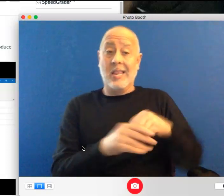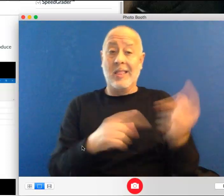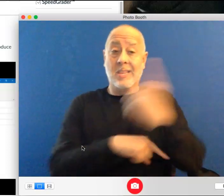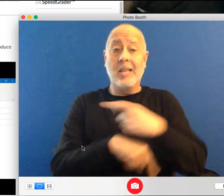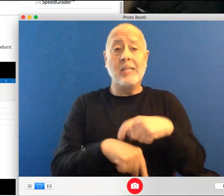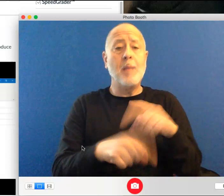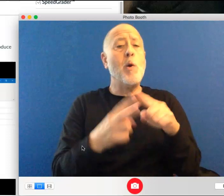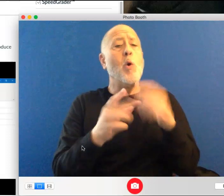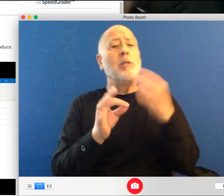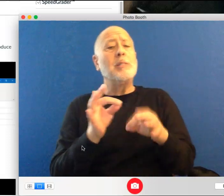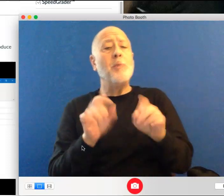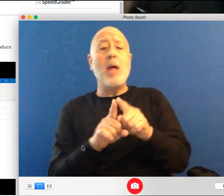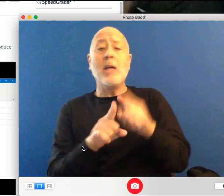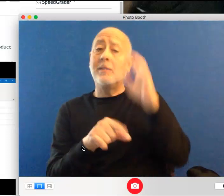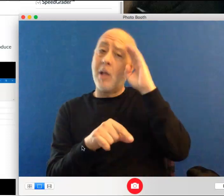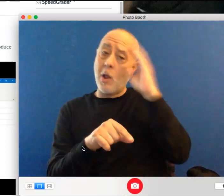or as simple as hello.